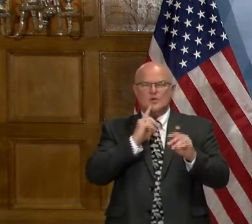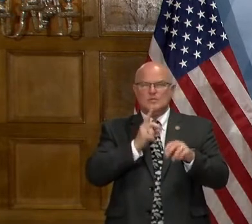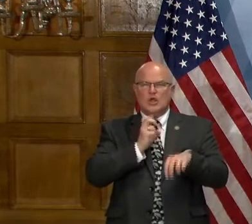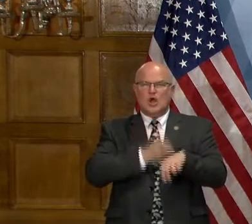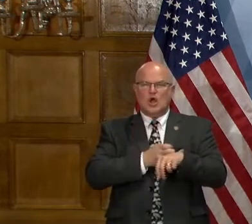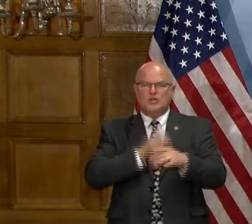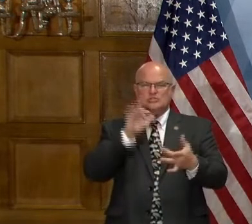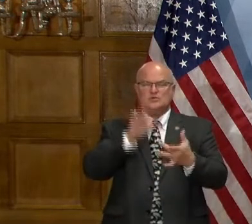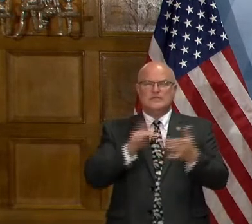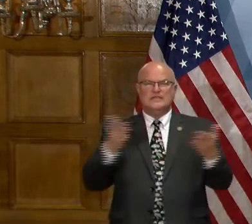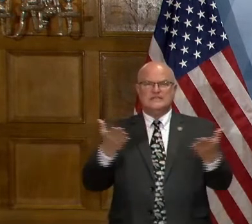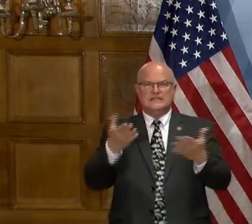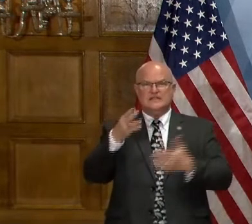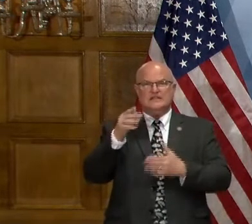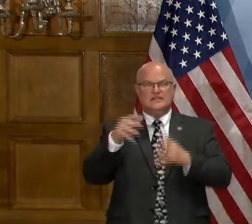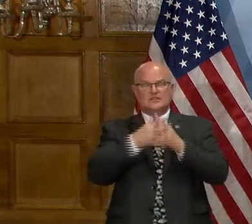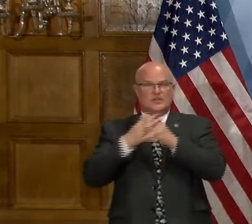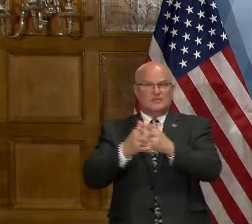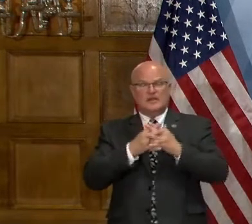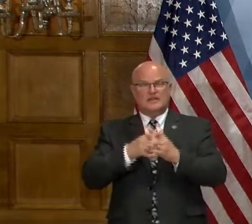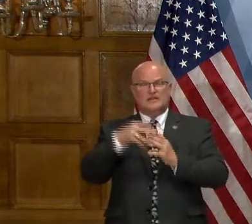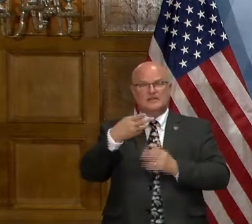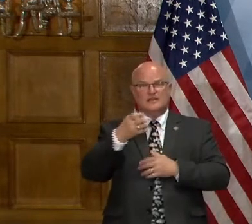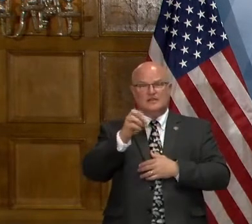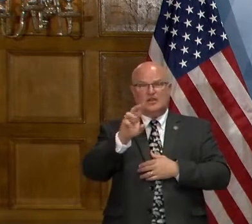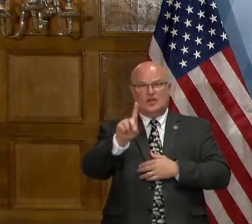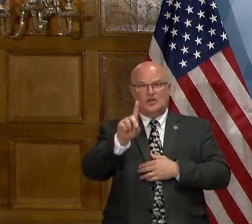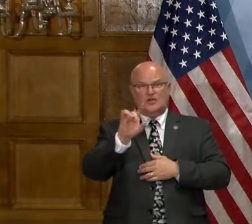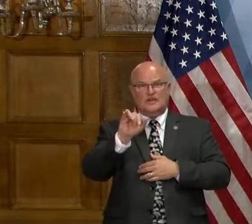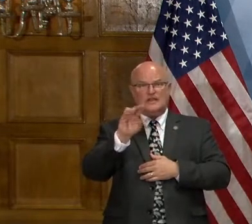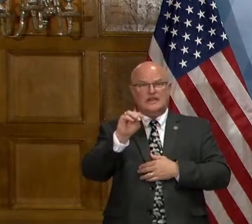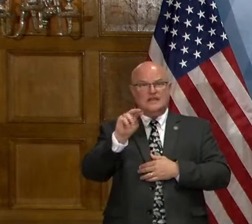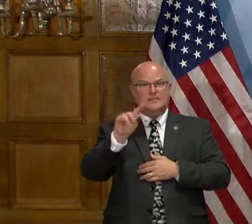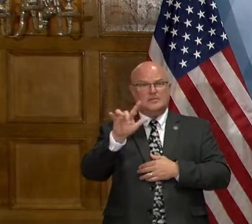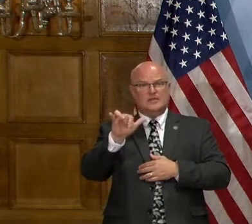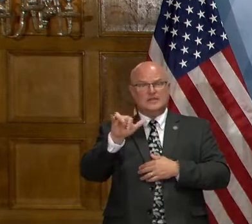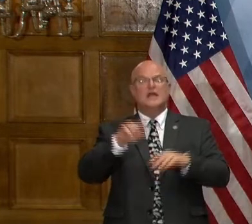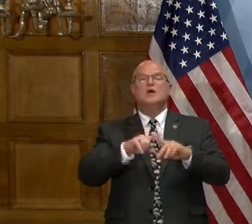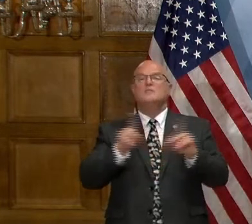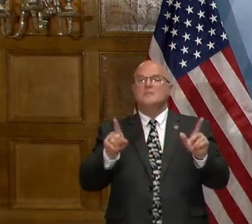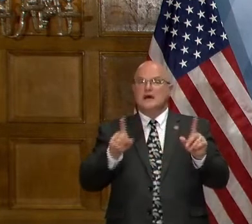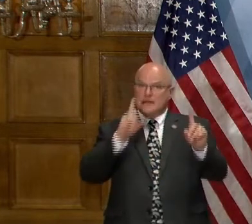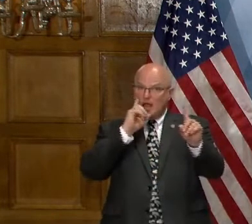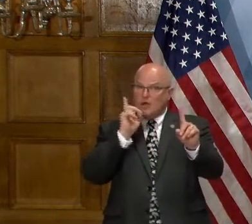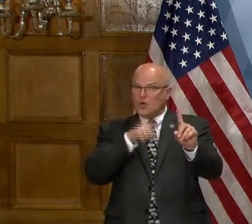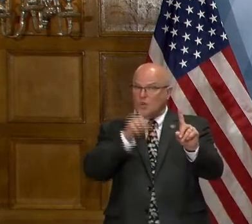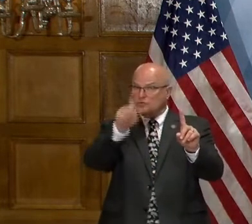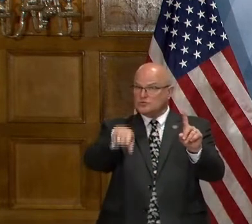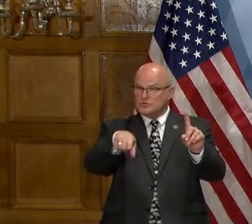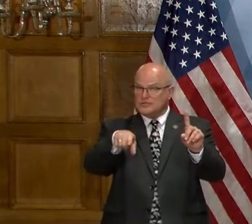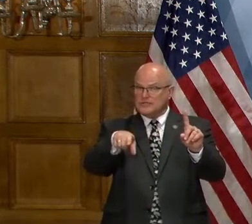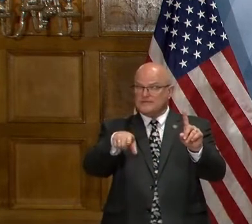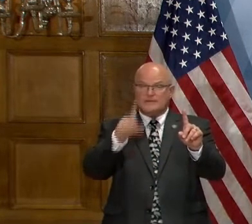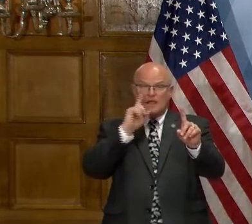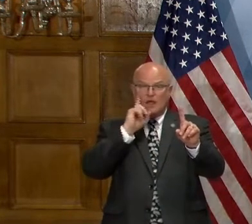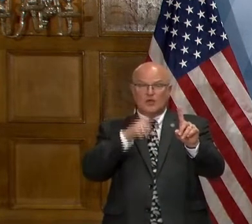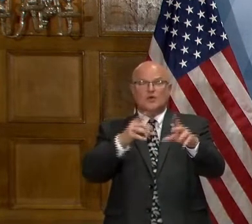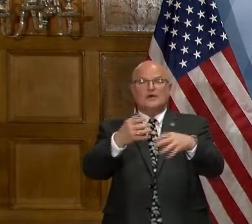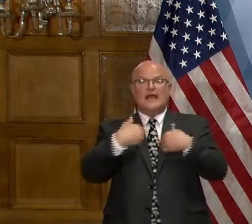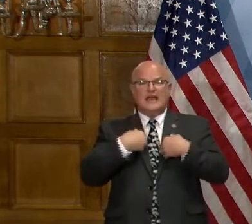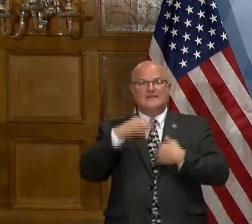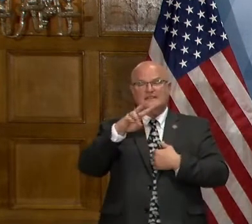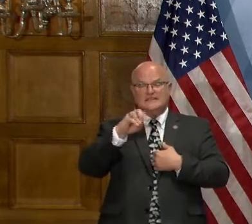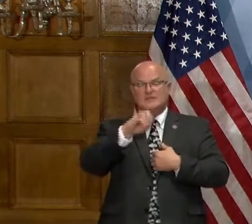immunity here in the United States, but that's something that should be our goal. It should be our goal to get